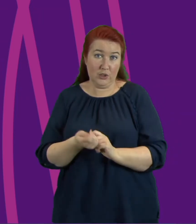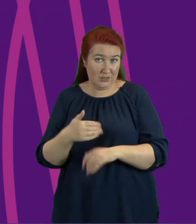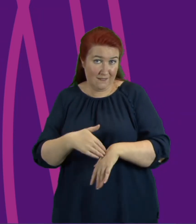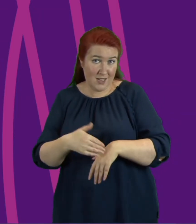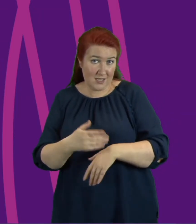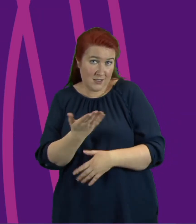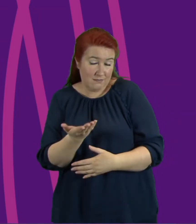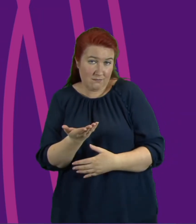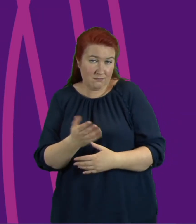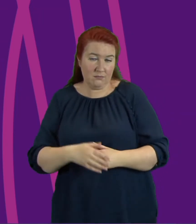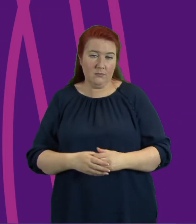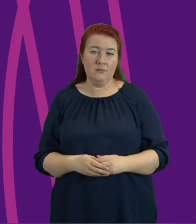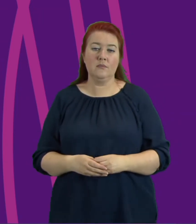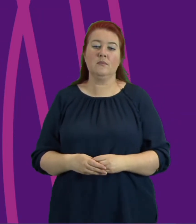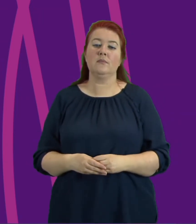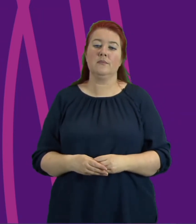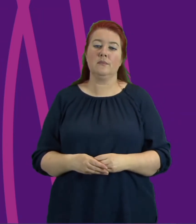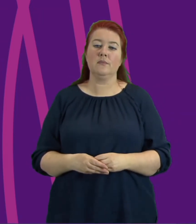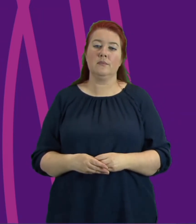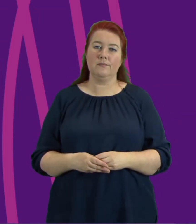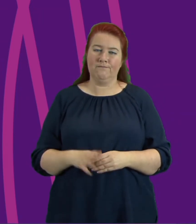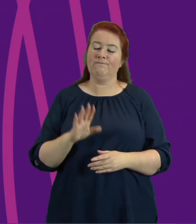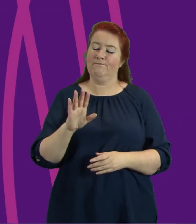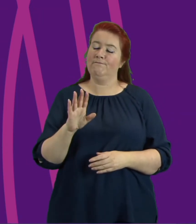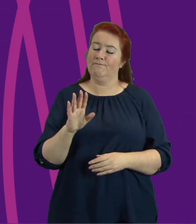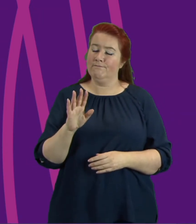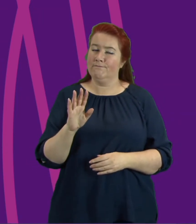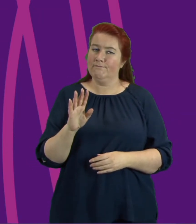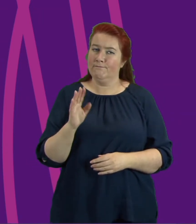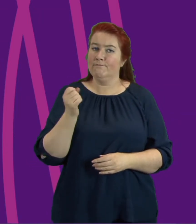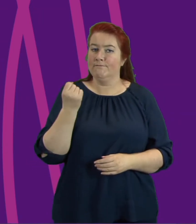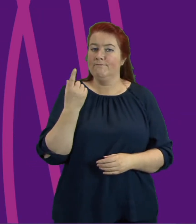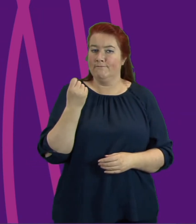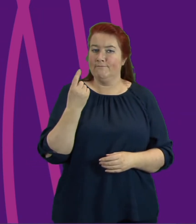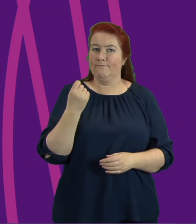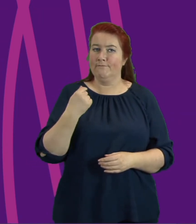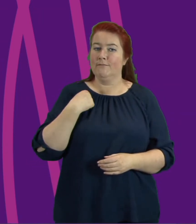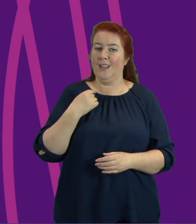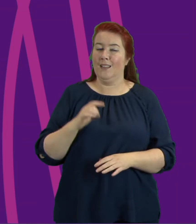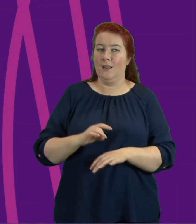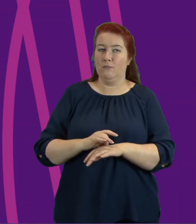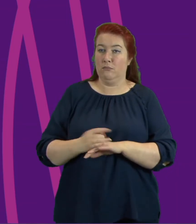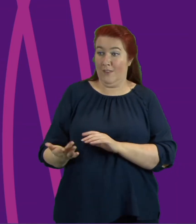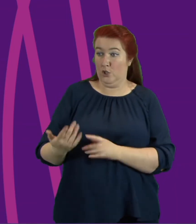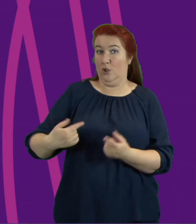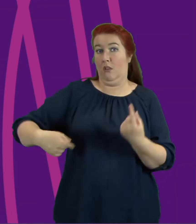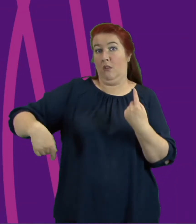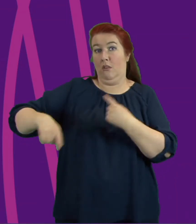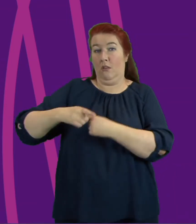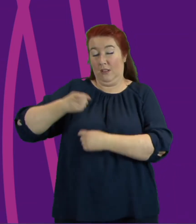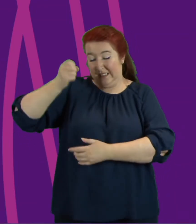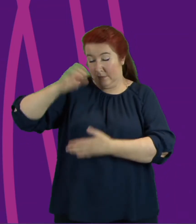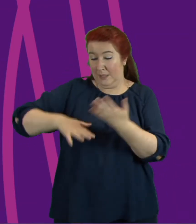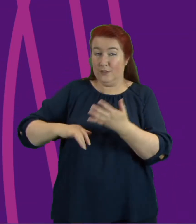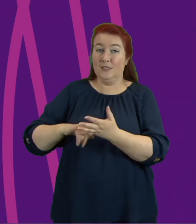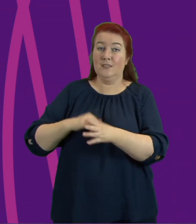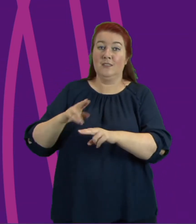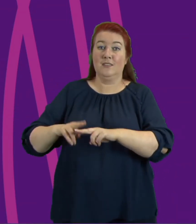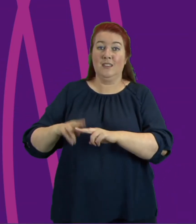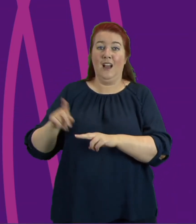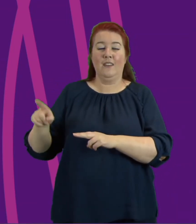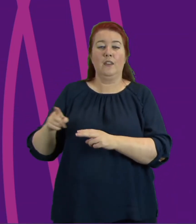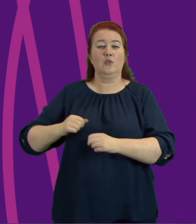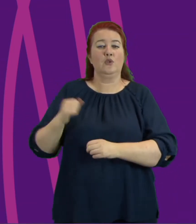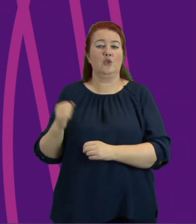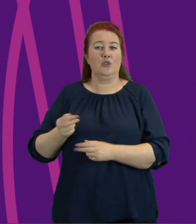The Lord Advocate. Yes, I am, and I may say the professional and experienced staff in the Scottish Fatalities Investigation